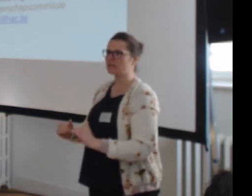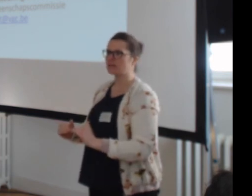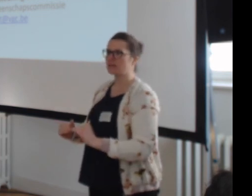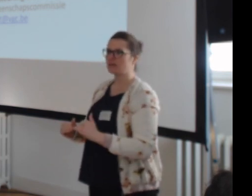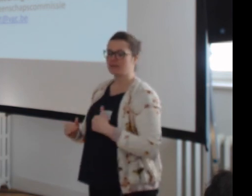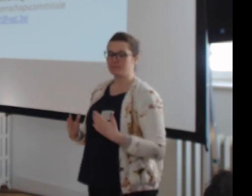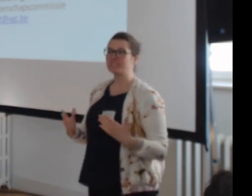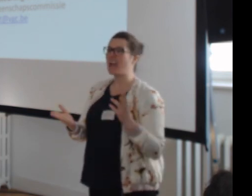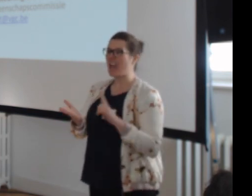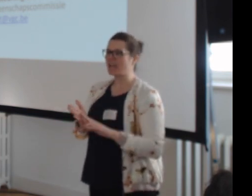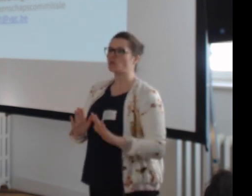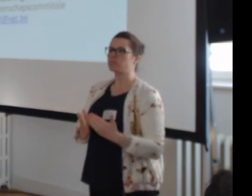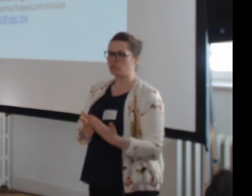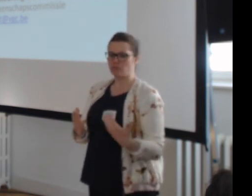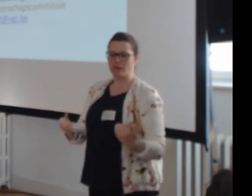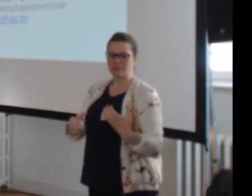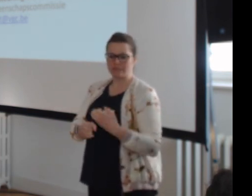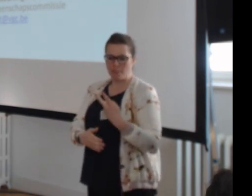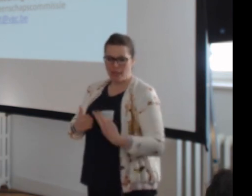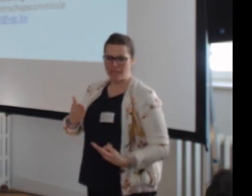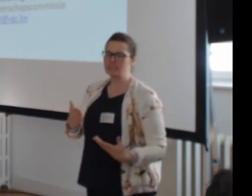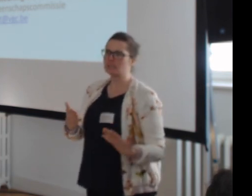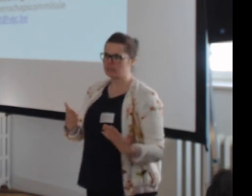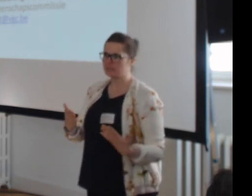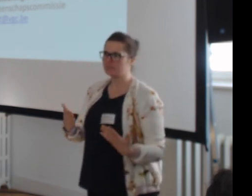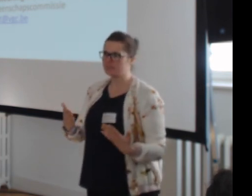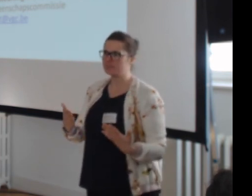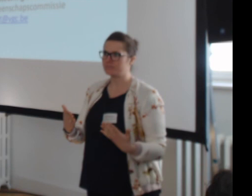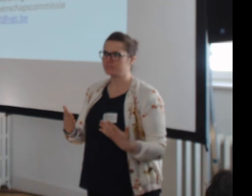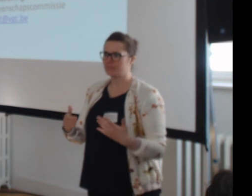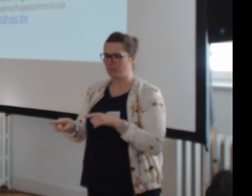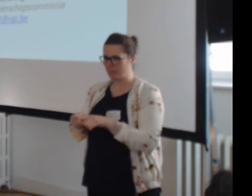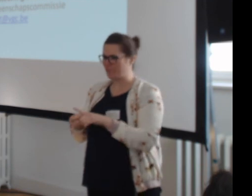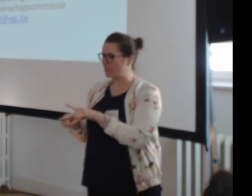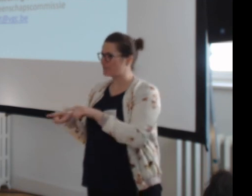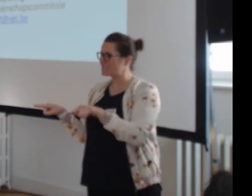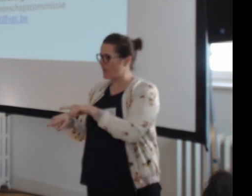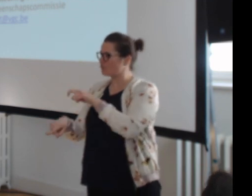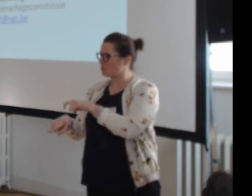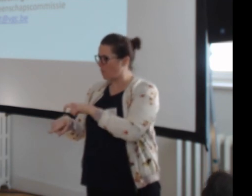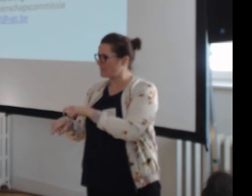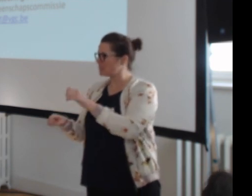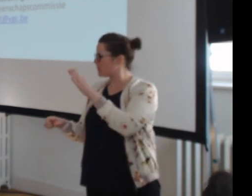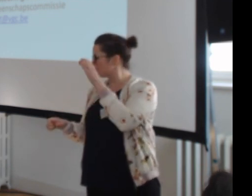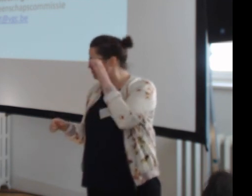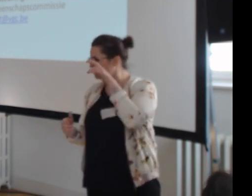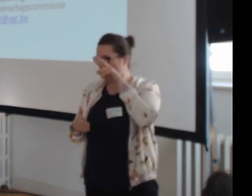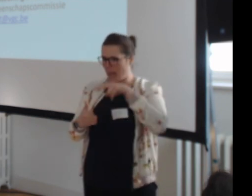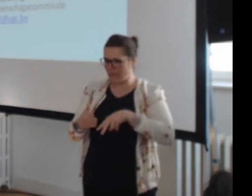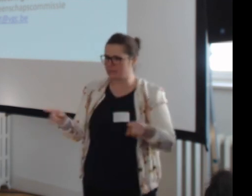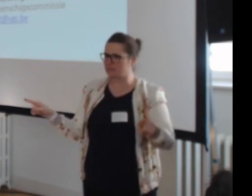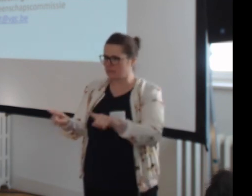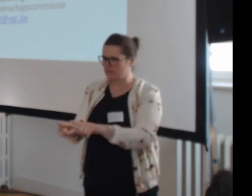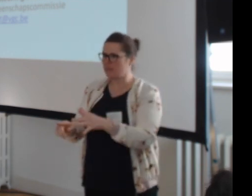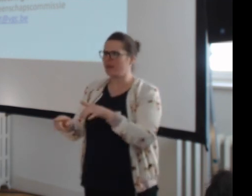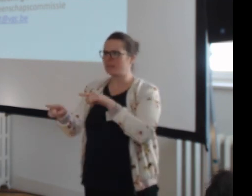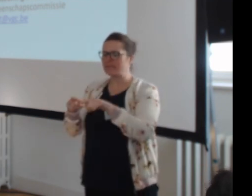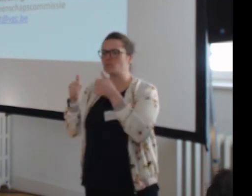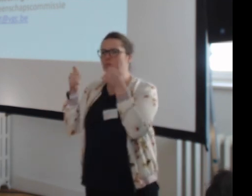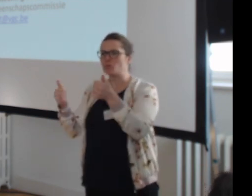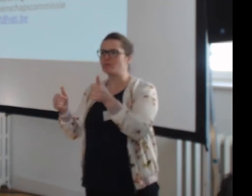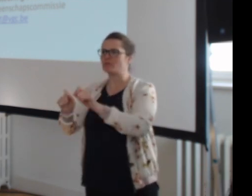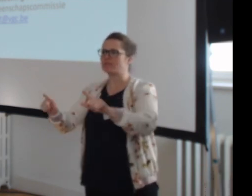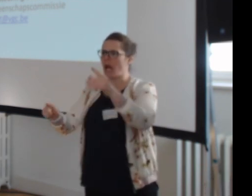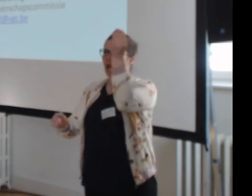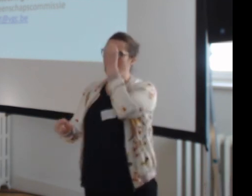with the real book and hear the book at the same time. And that is really good for learning